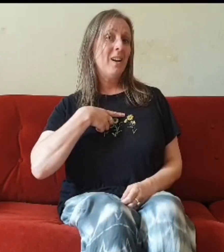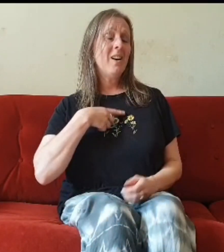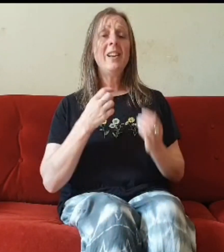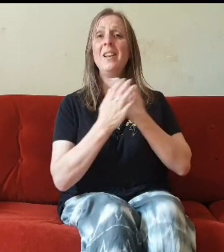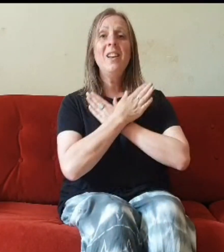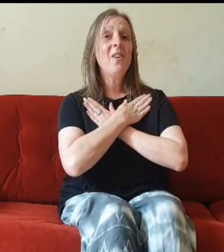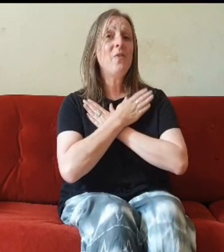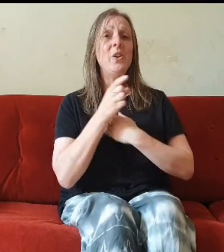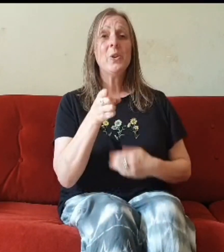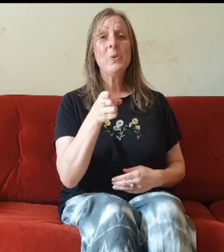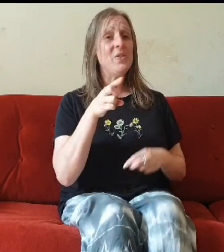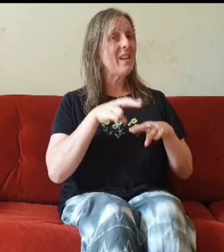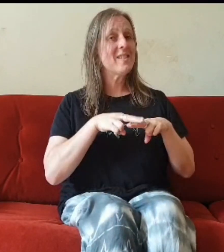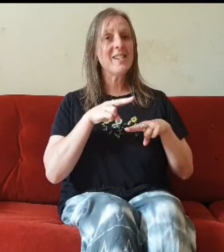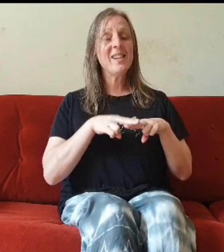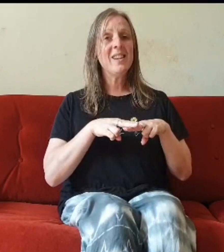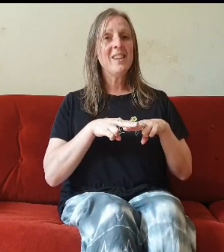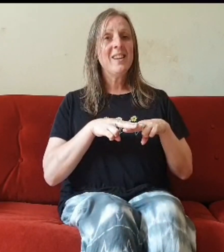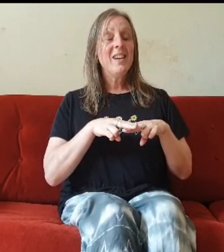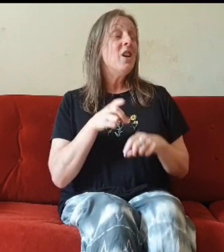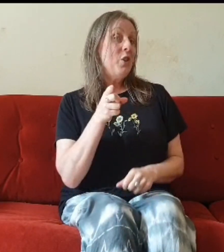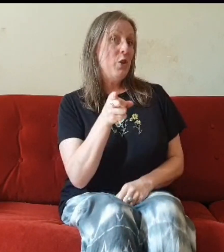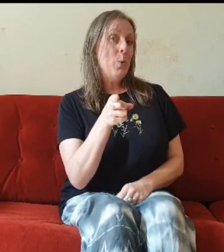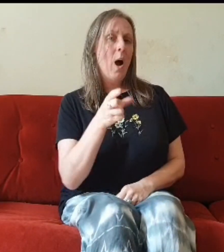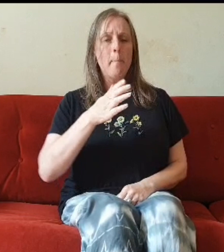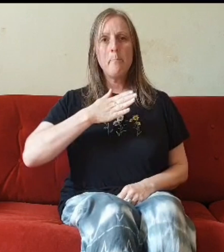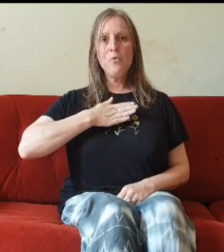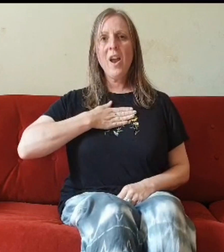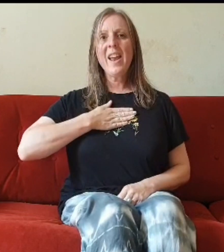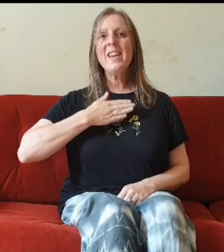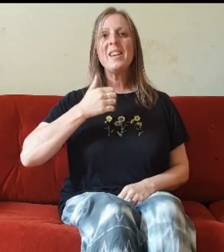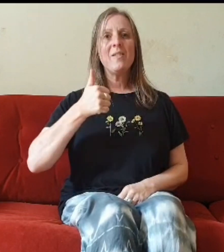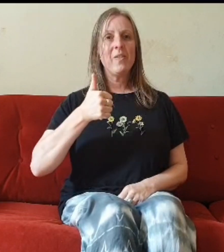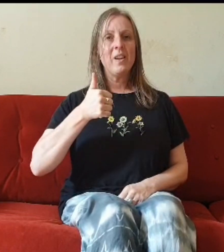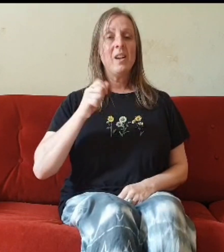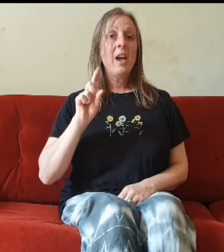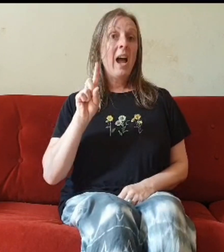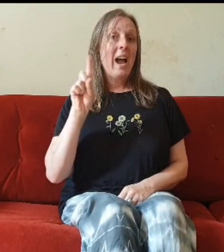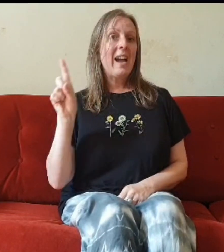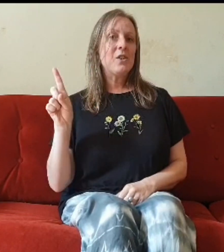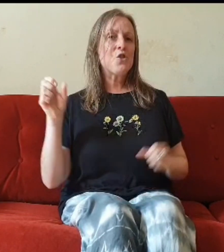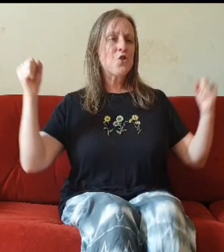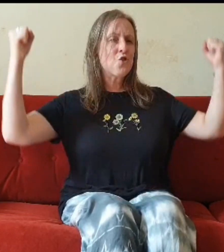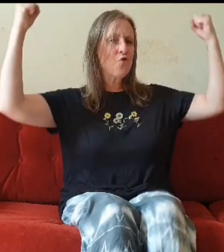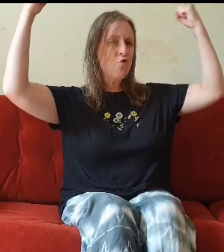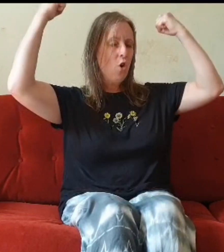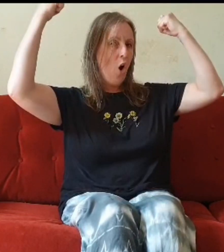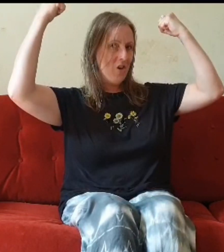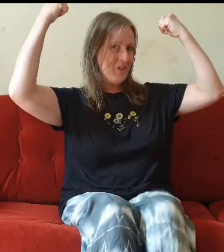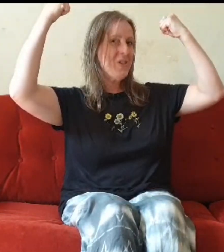I love you, Daddy. You are brave and strong